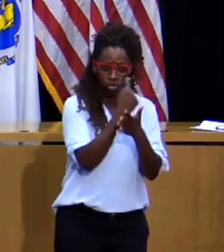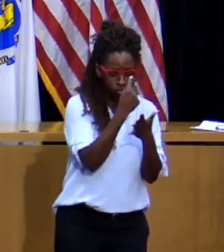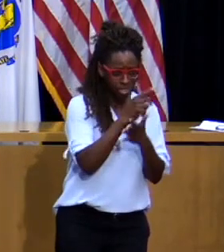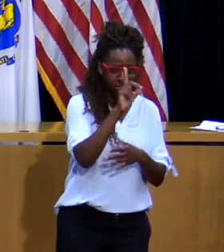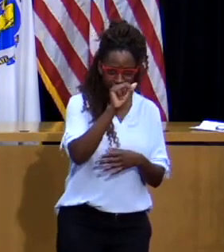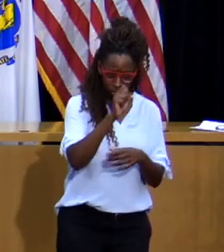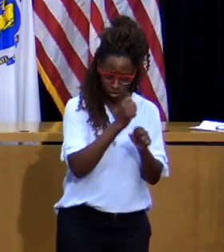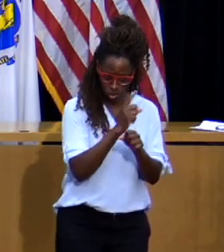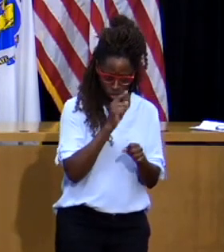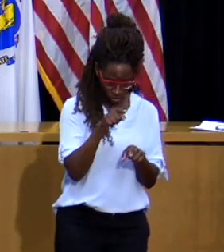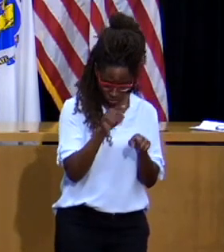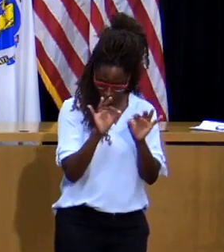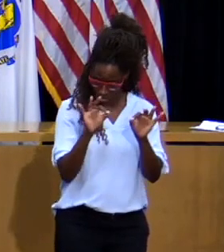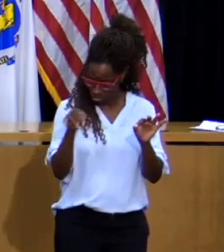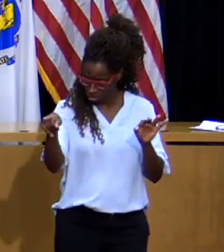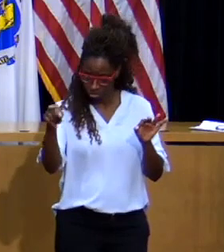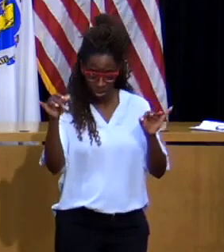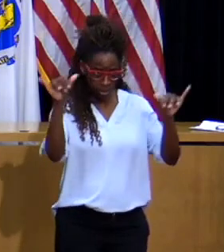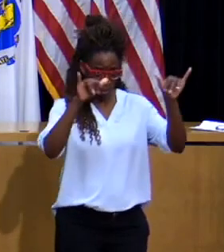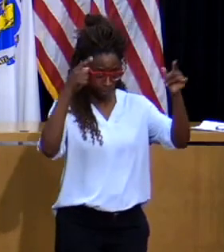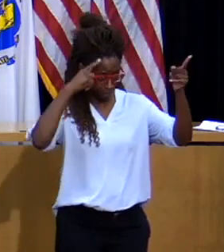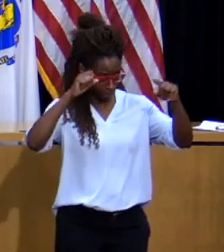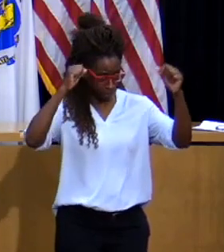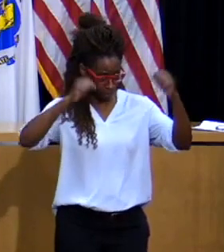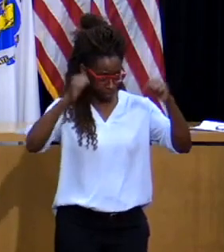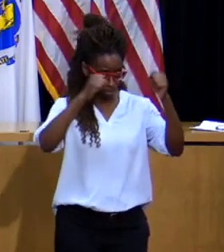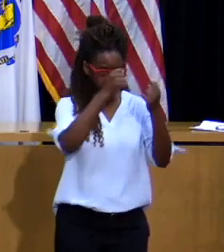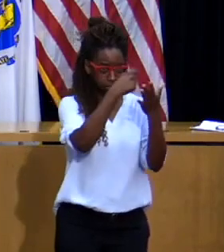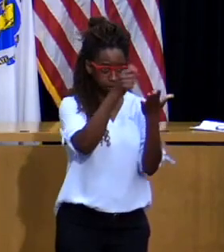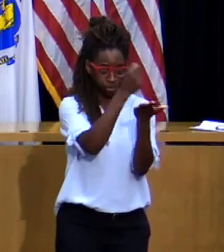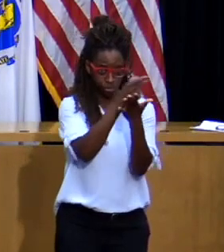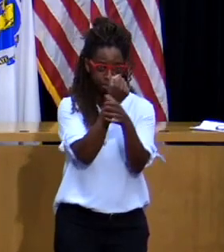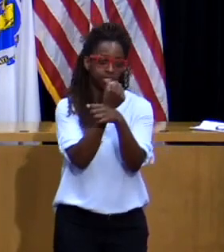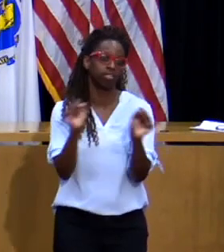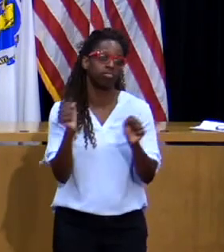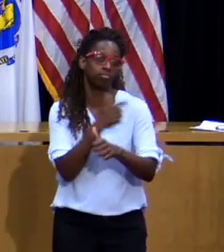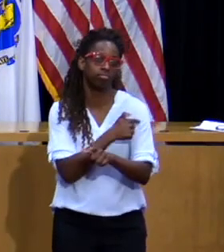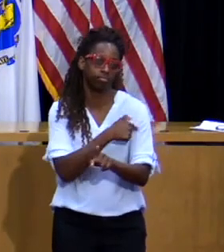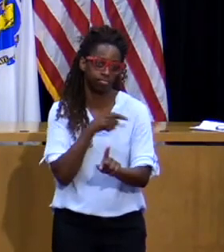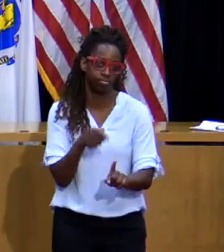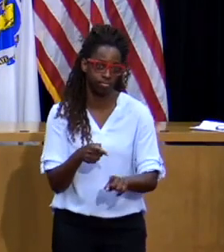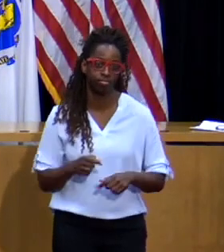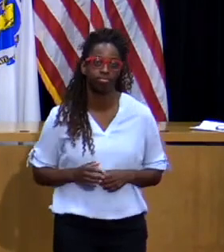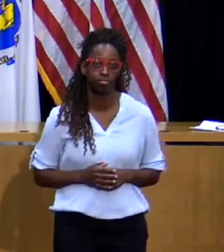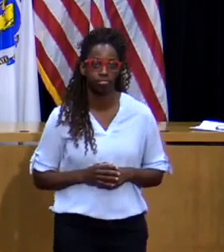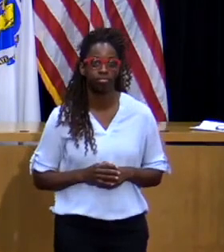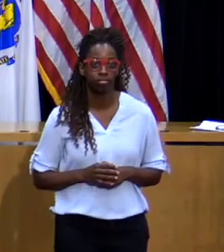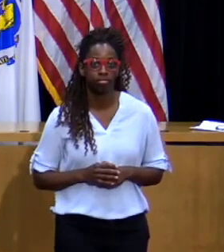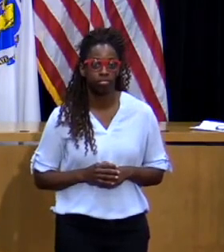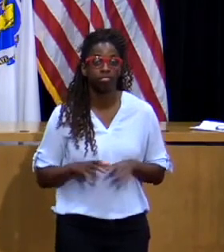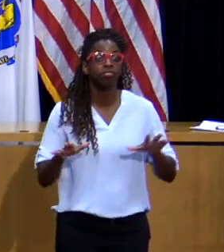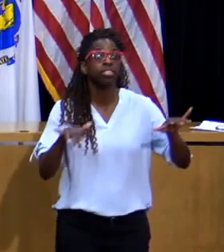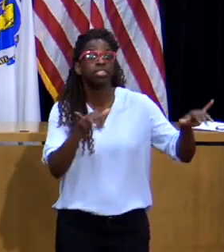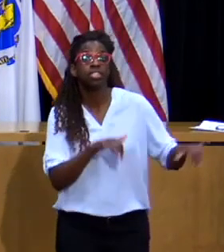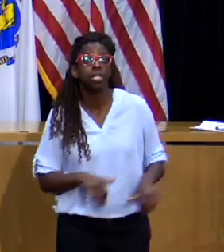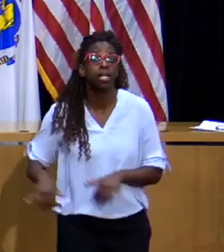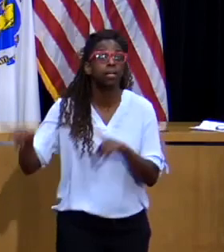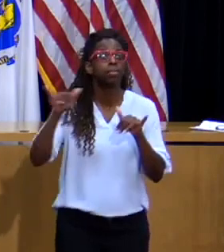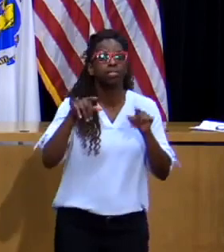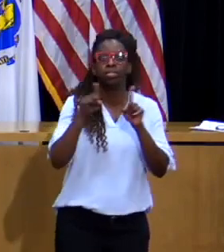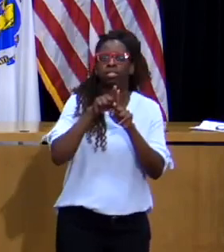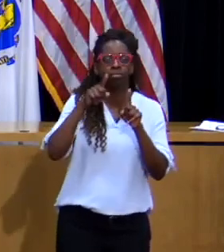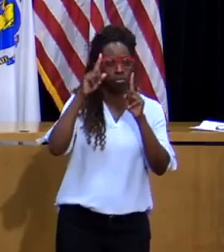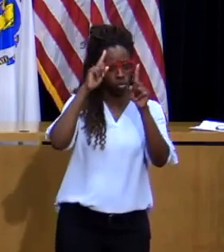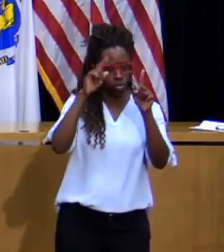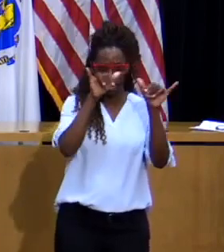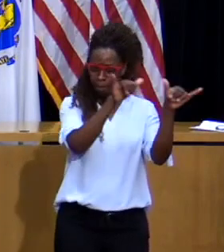confidence in the safety of the vaccine. And none of us will do so without our confidence, because we all share the same goal of preventing